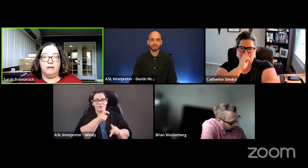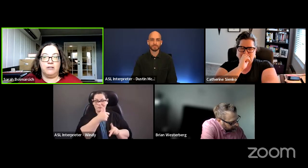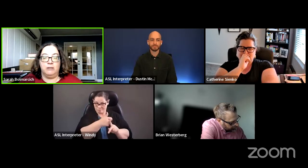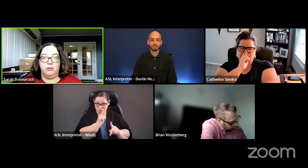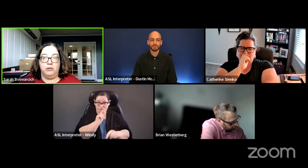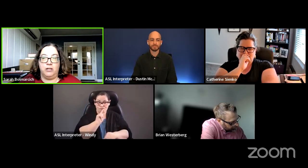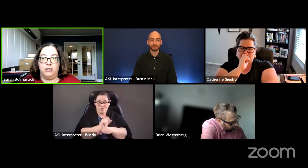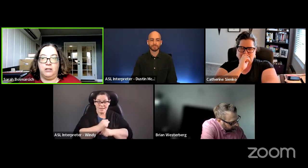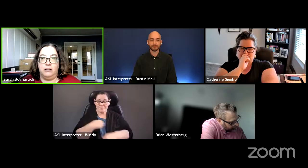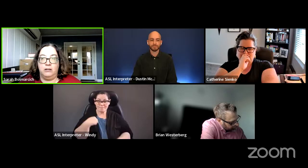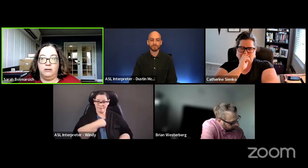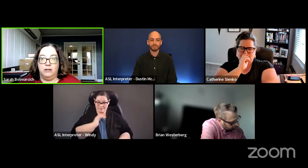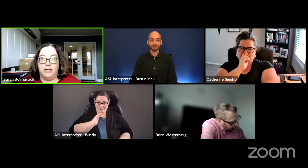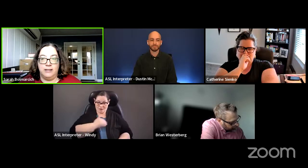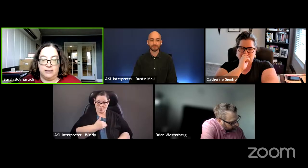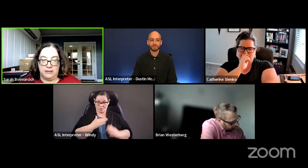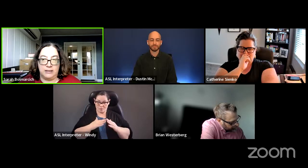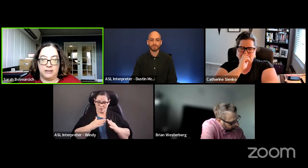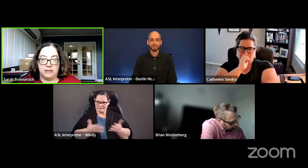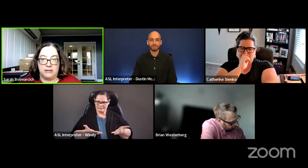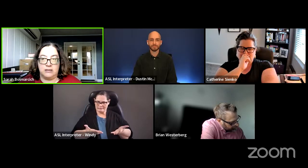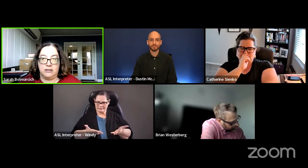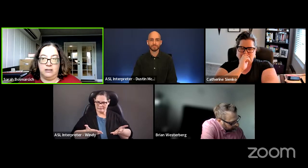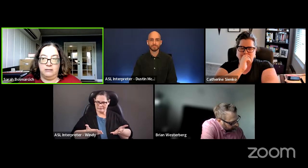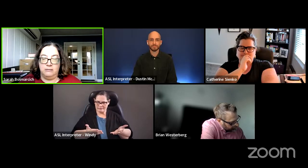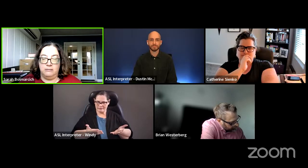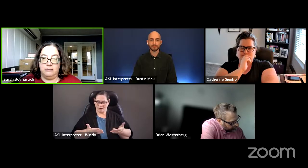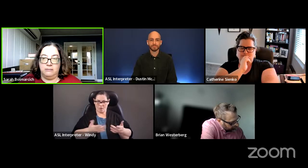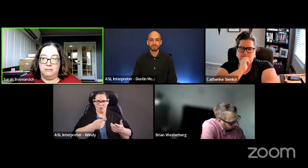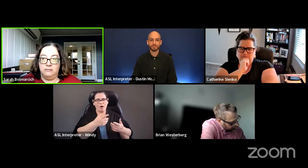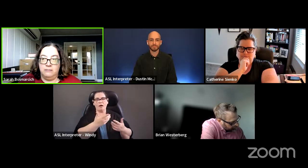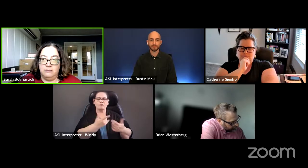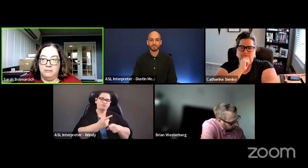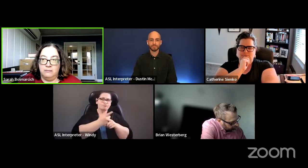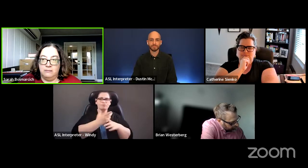members of the community, at least not consistently.